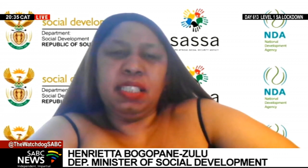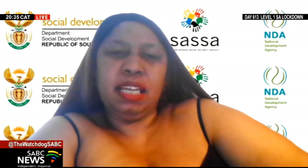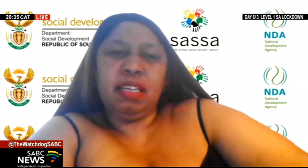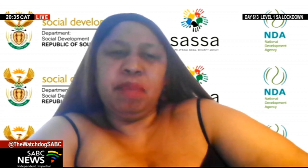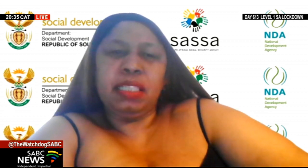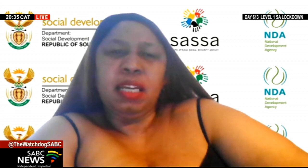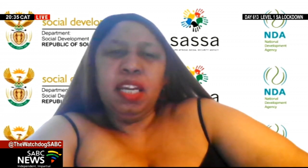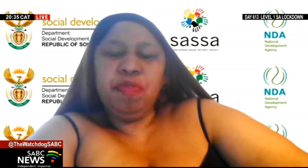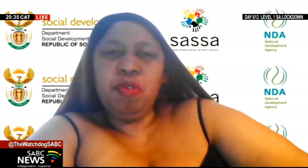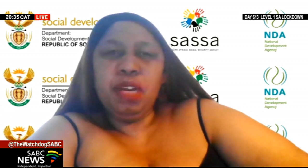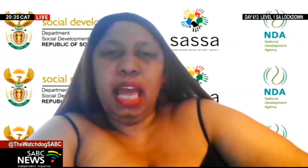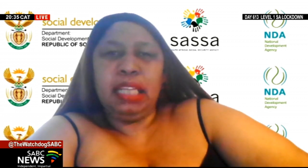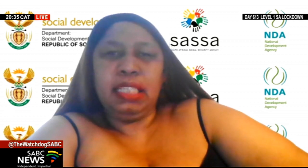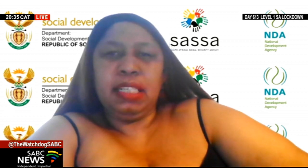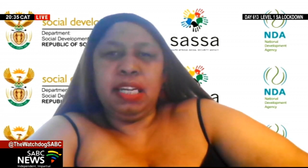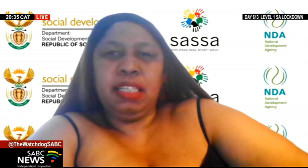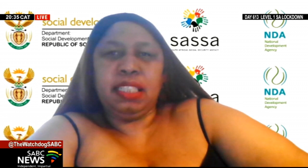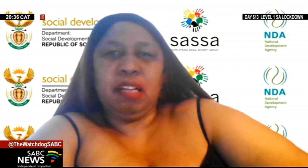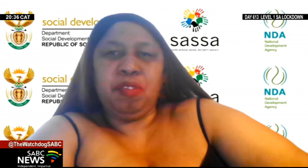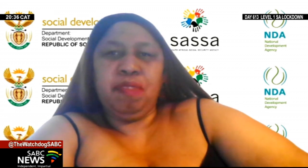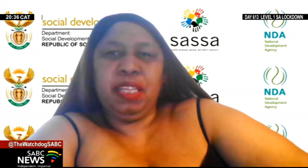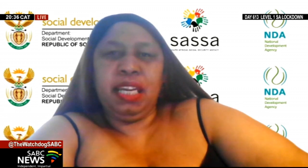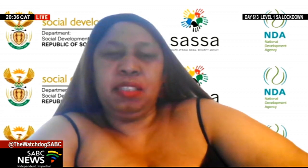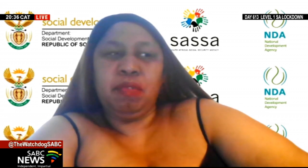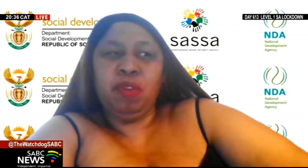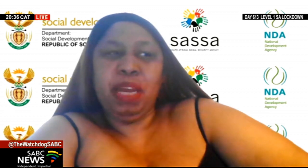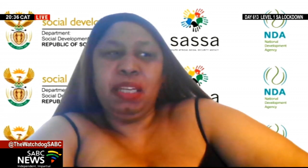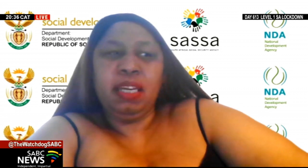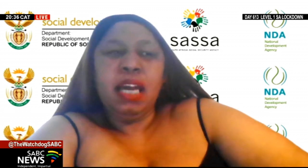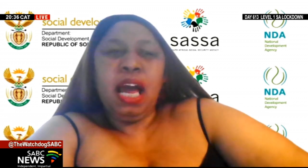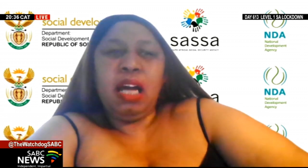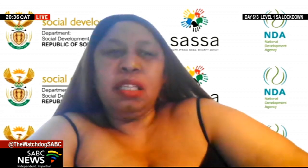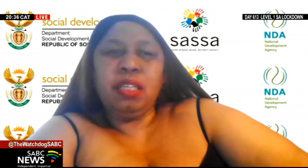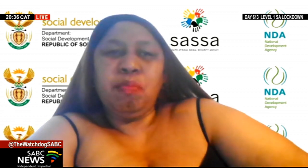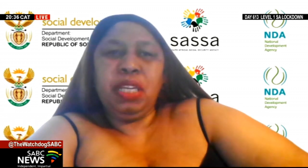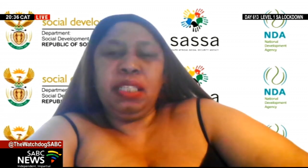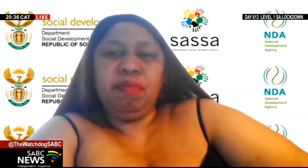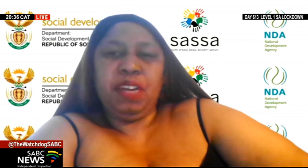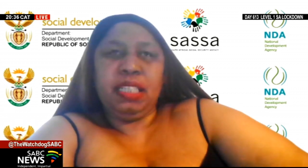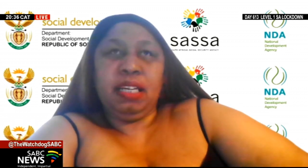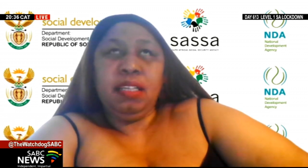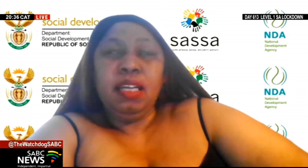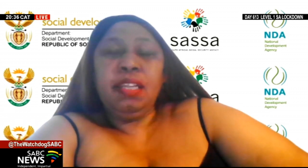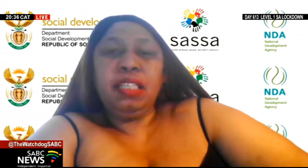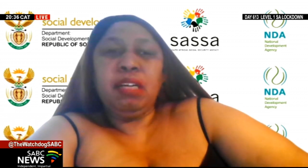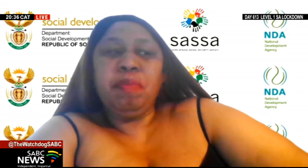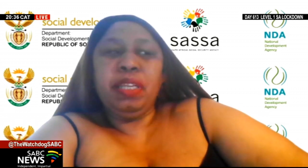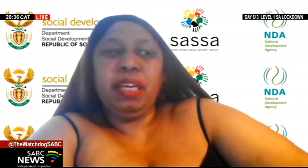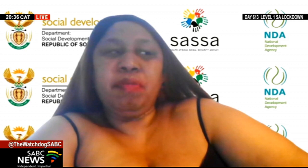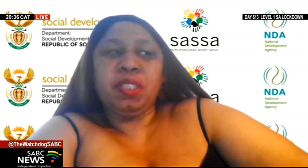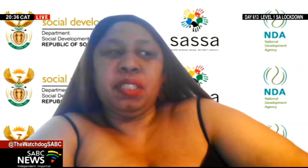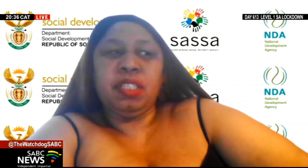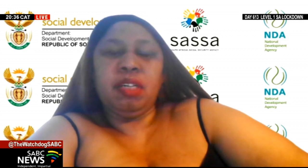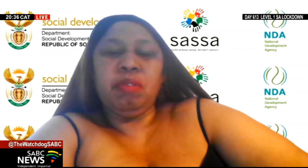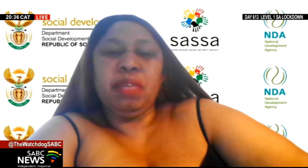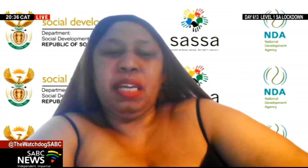lesbians, transgender. But if you look at the trade itself over the years, women are the dominating factor. And these are women